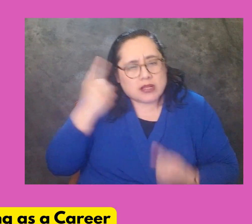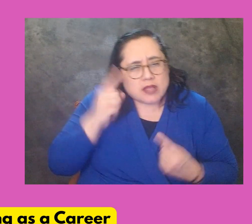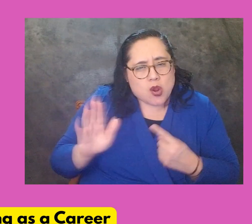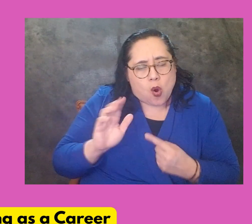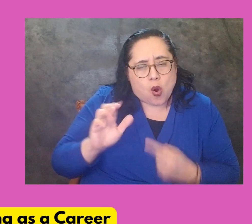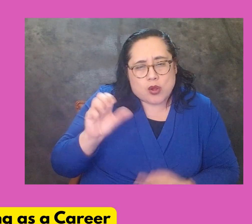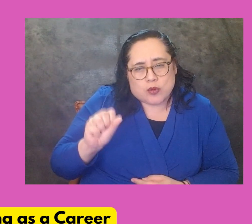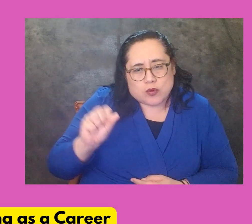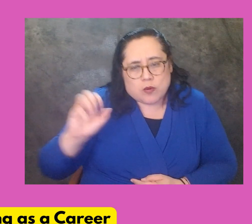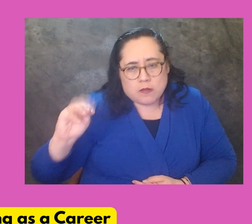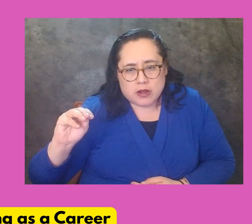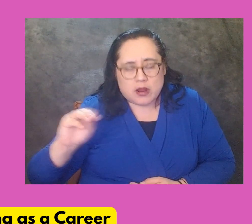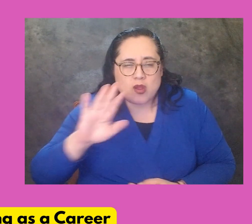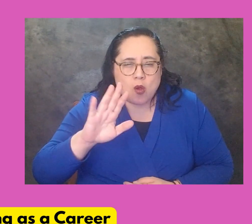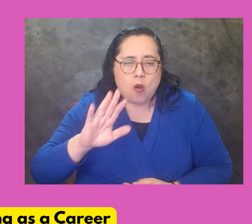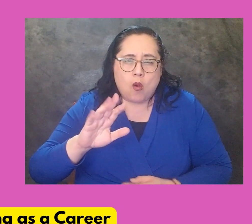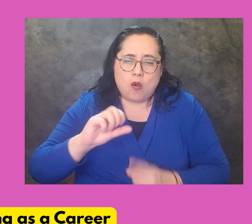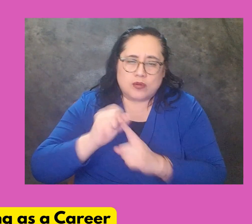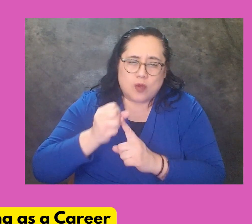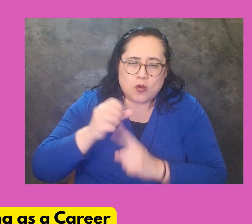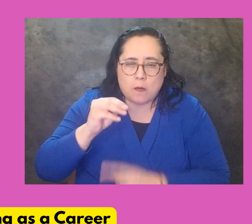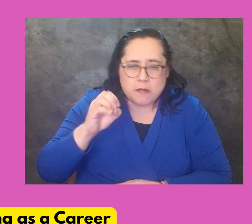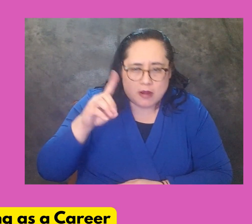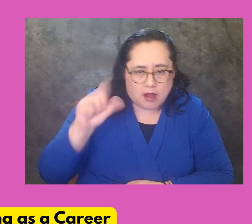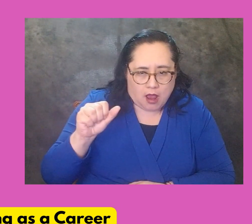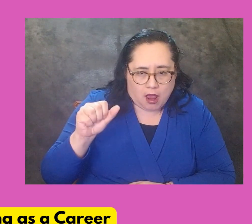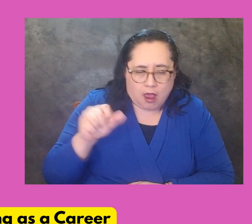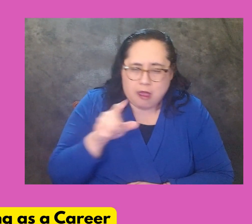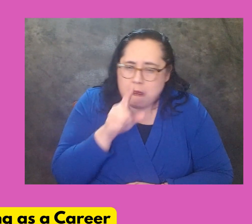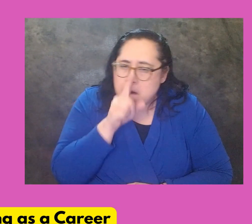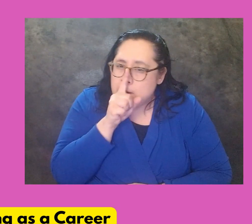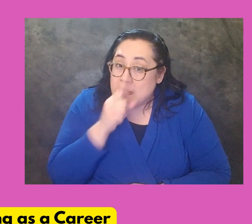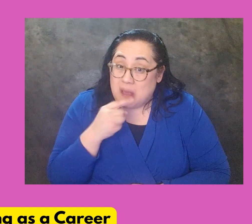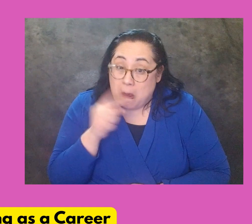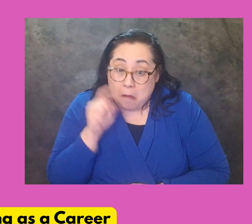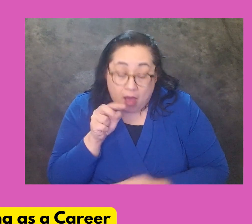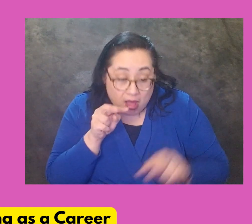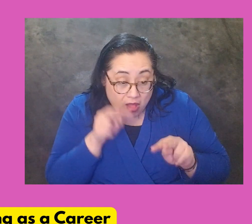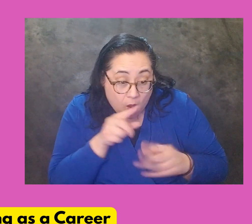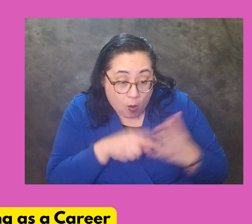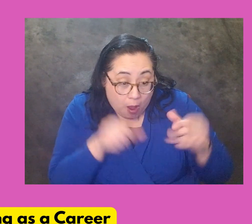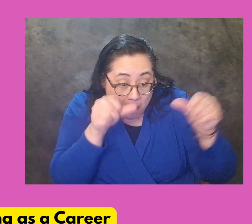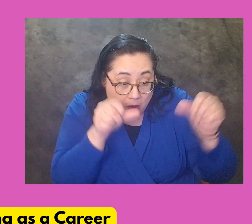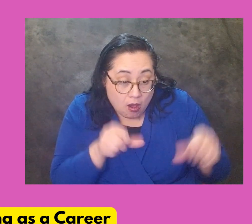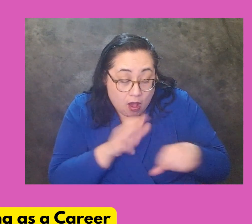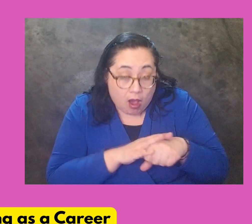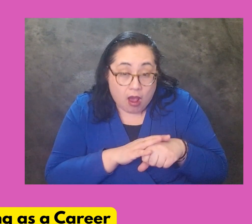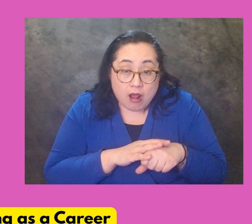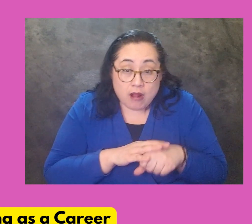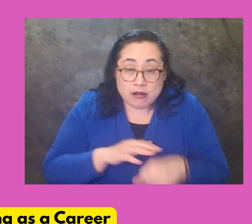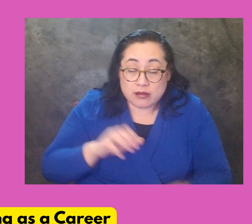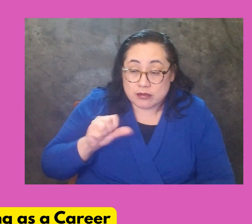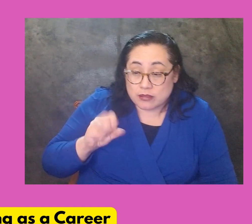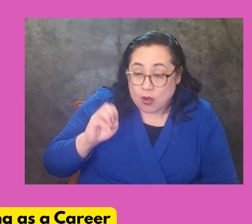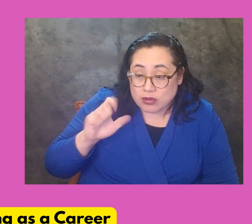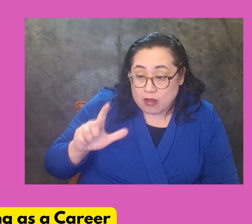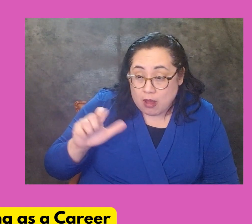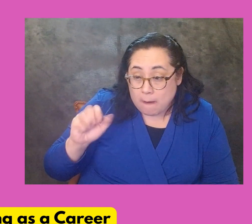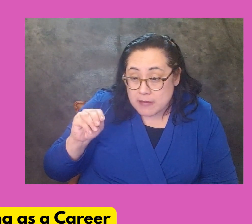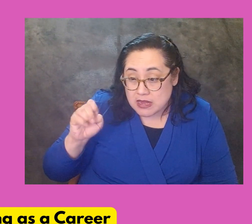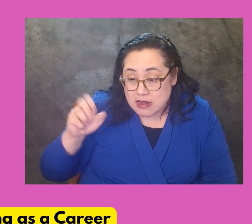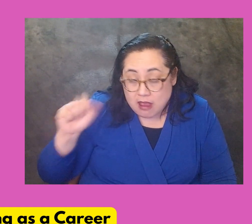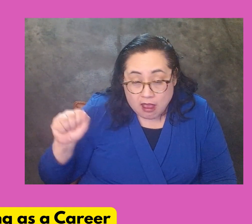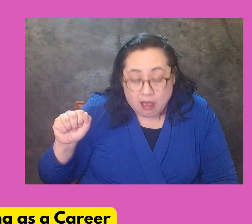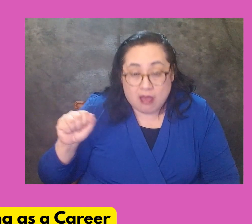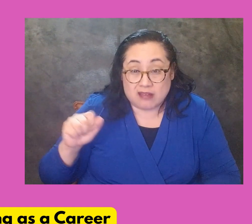Also consider your social media. Now, I'm not saying that you have to look at what you post on social media.